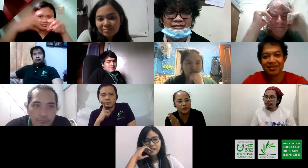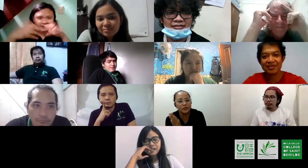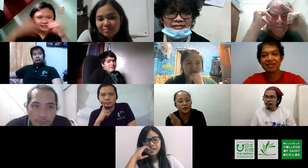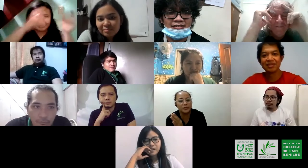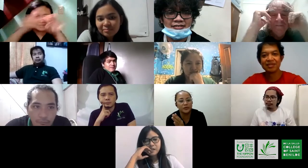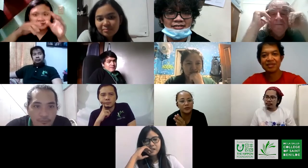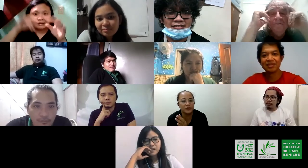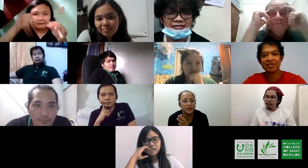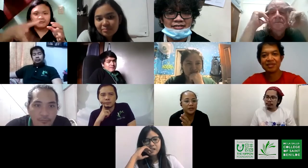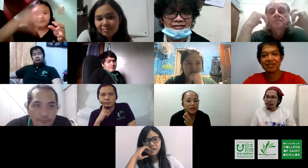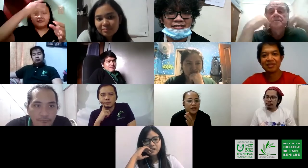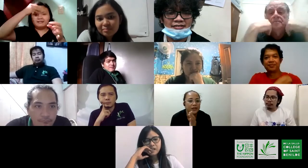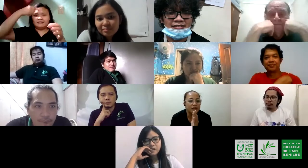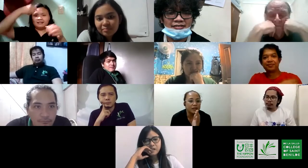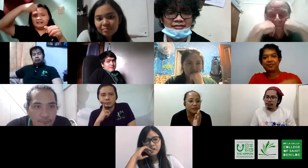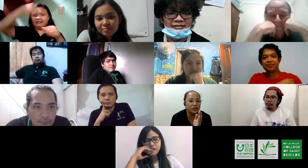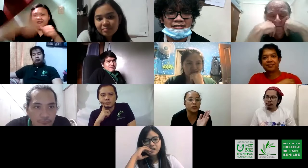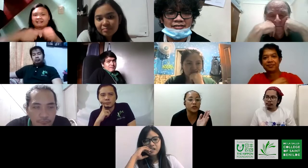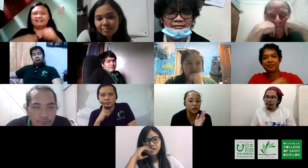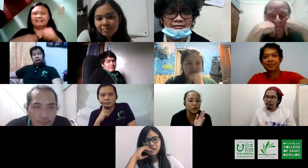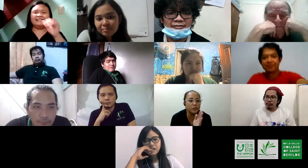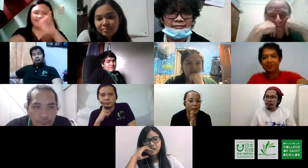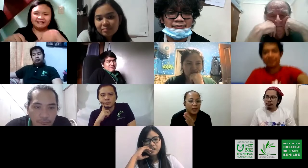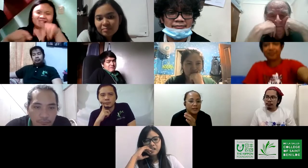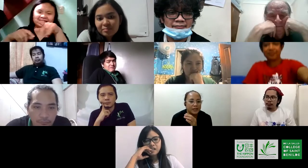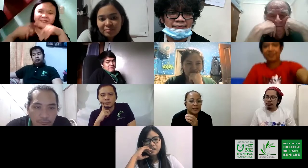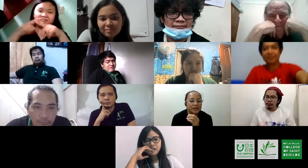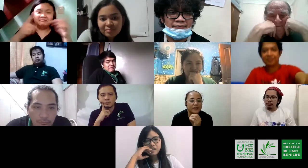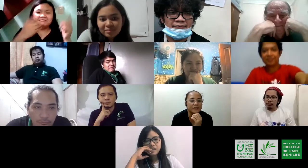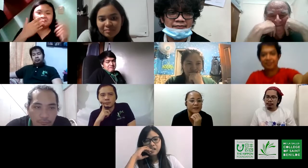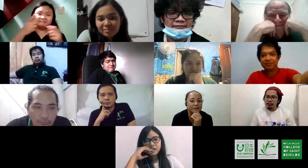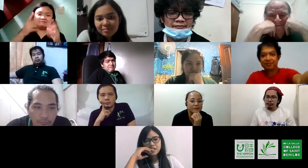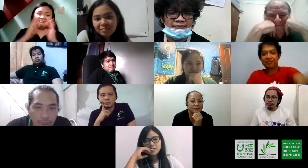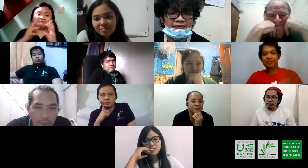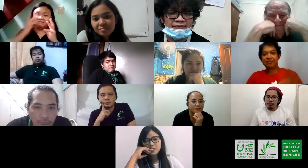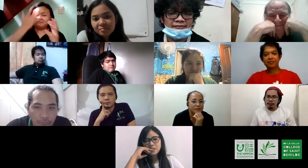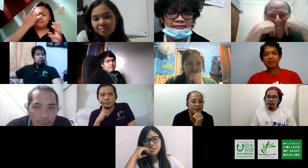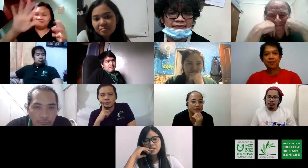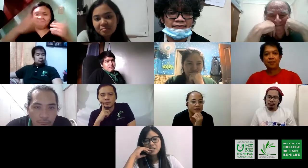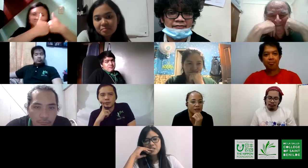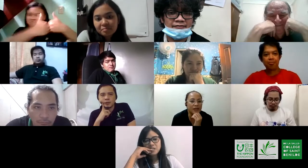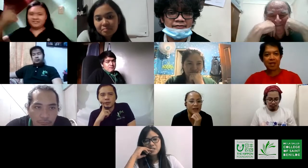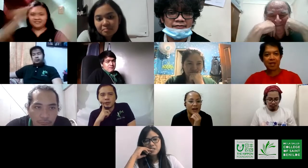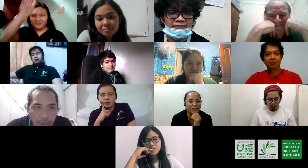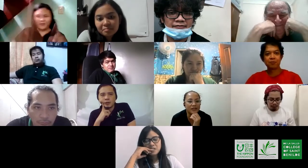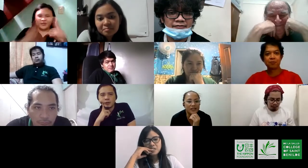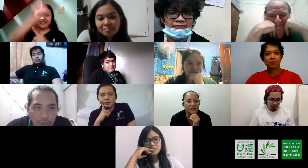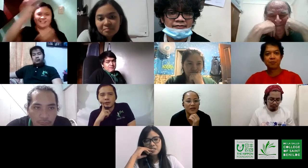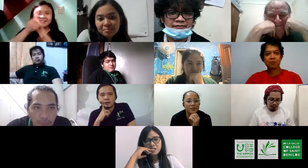also confusing, so you have to really remember the exact year. So you have also to